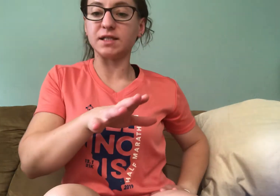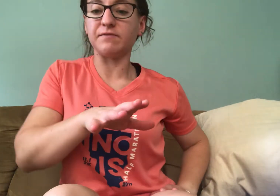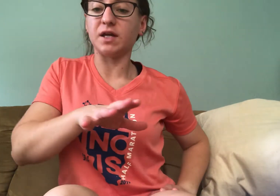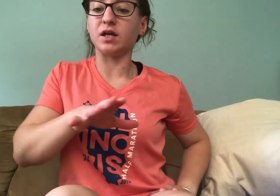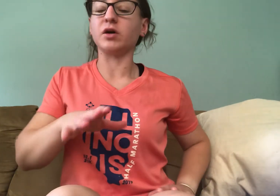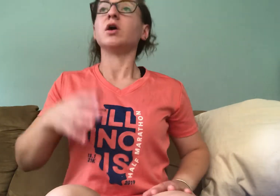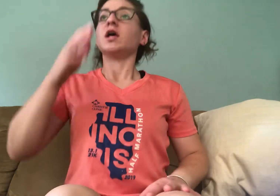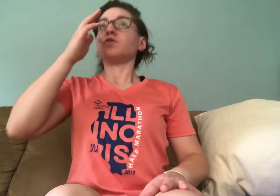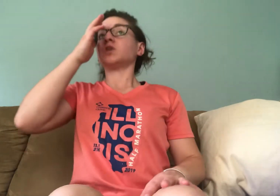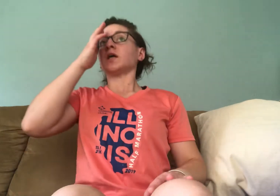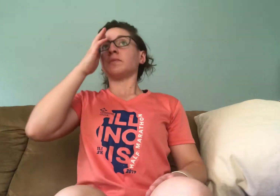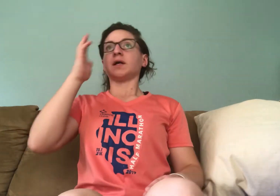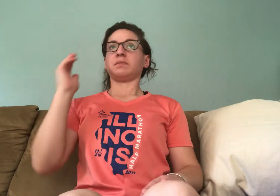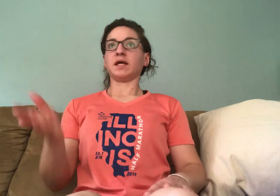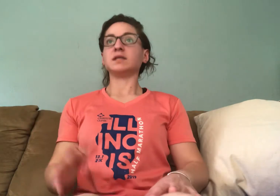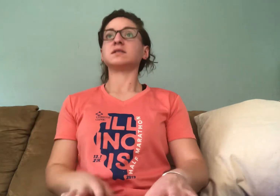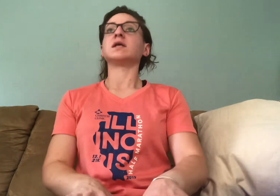vein here, if you're talking about a place,